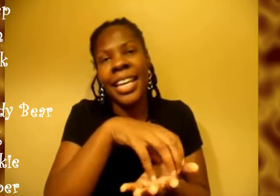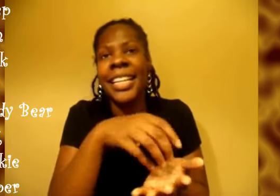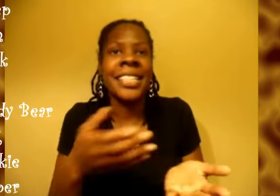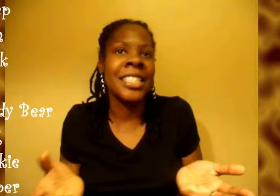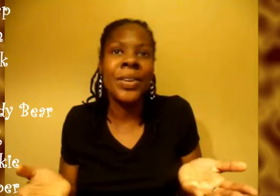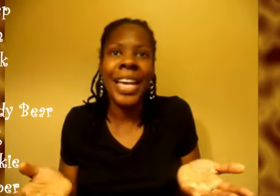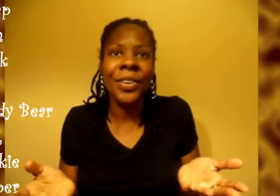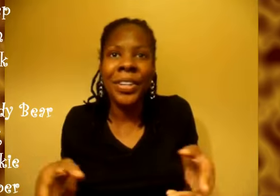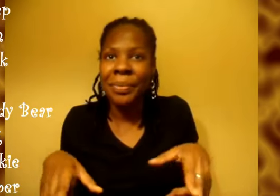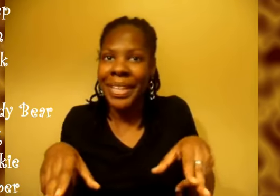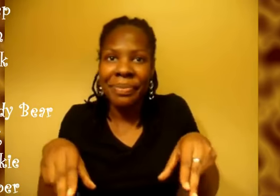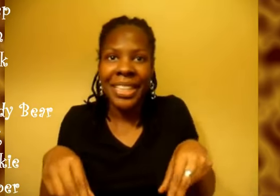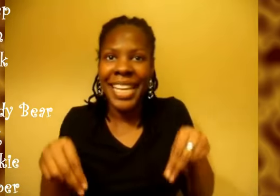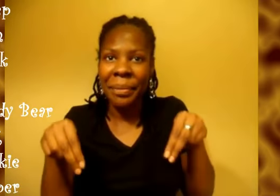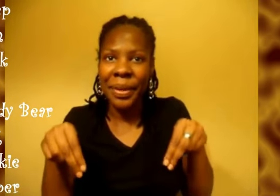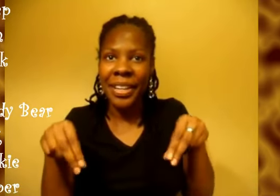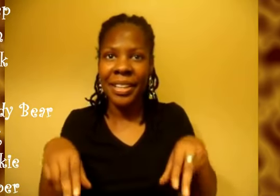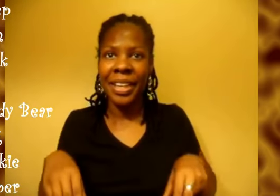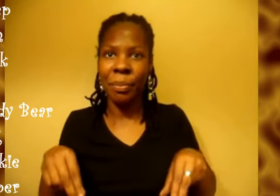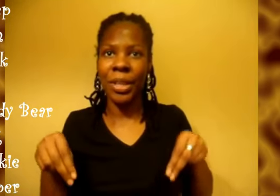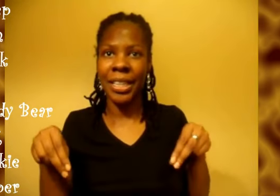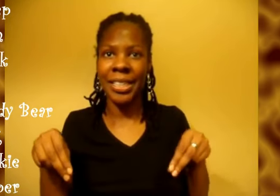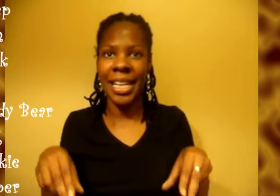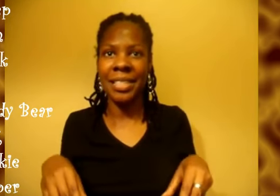and this is so out of order, but diaper, like pulling at the sides of a